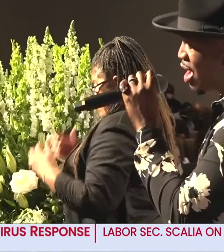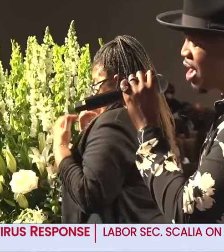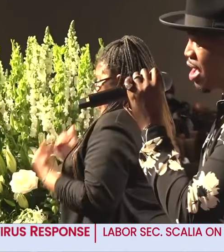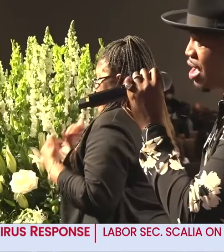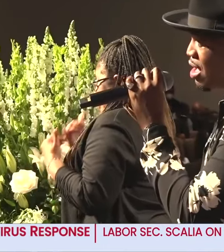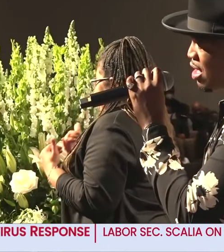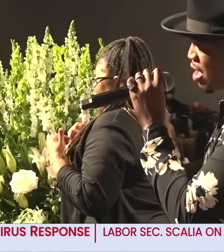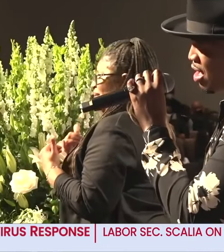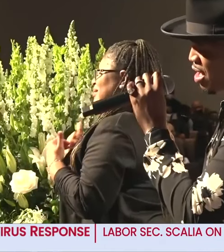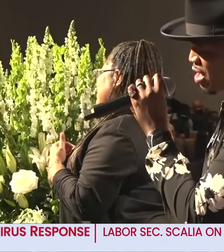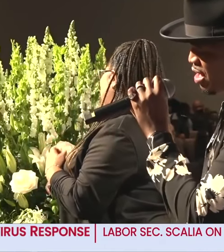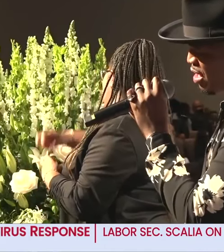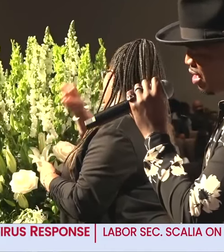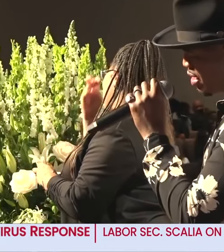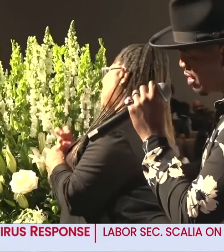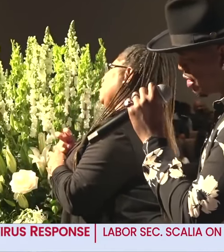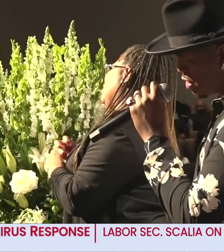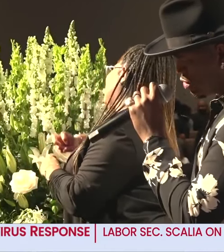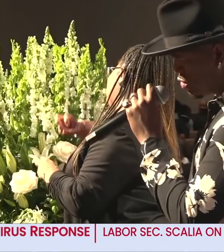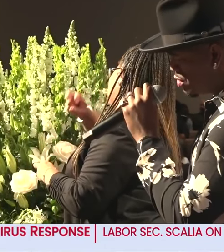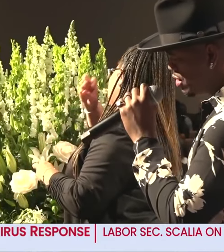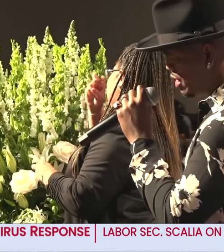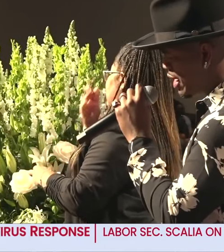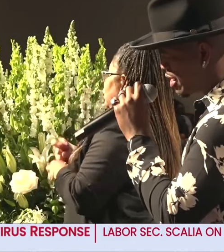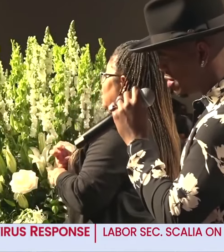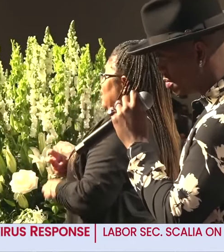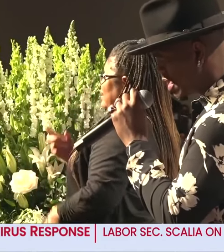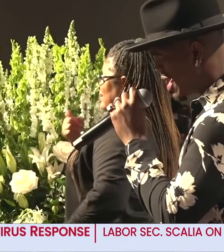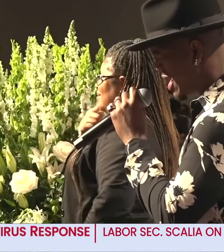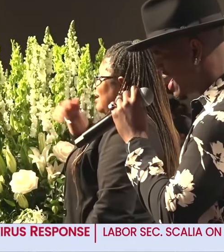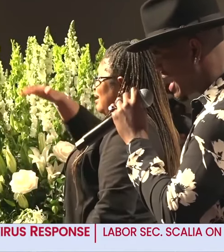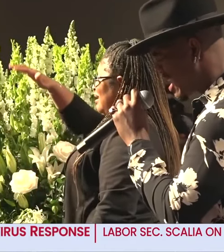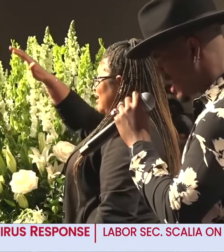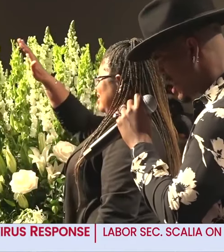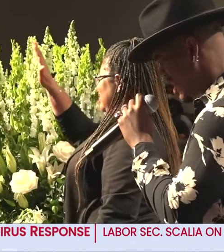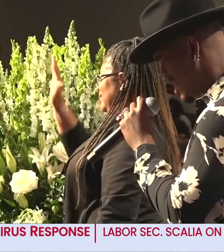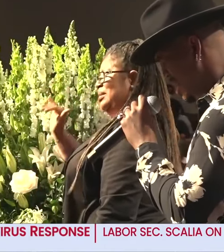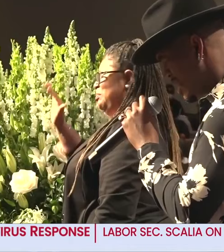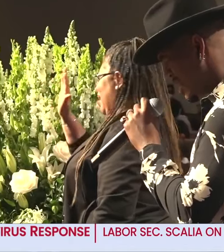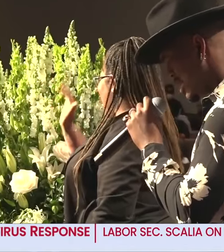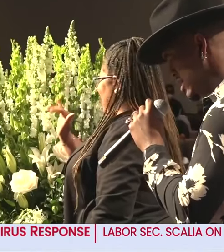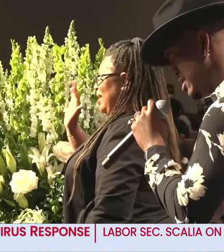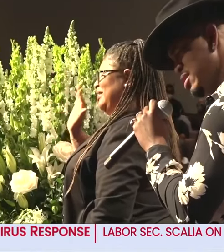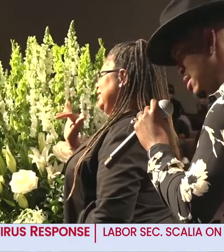It's so hard to say goodbye